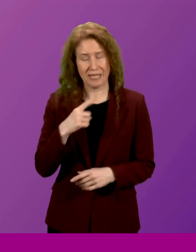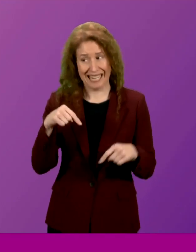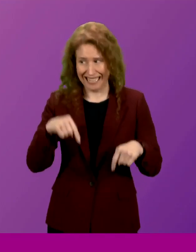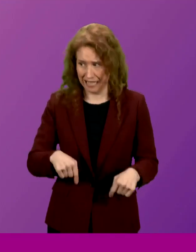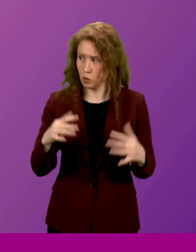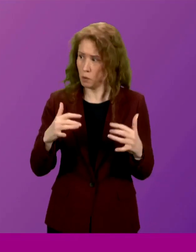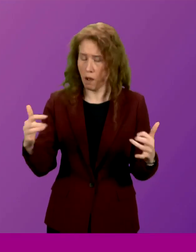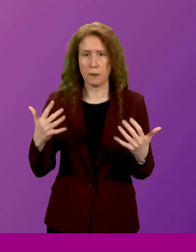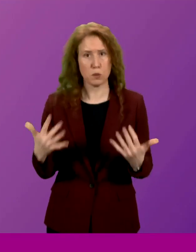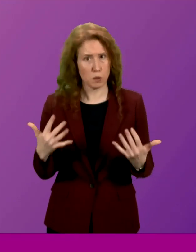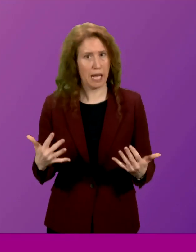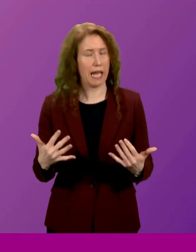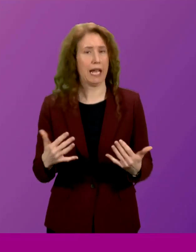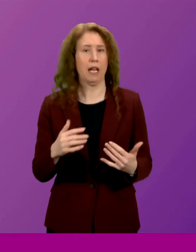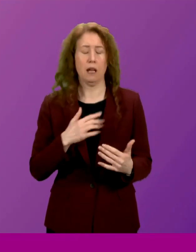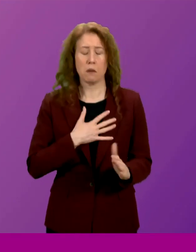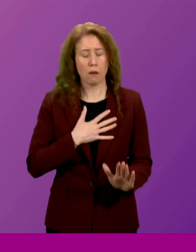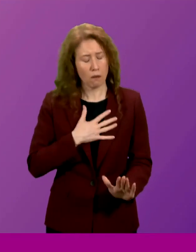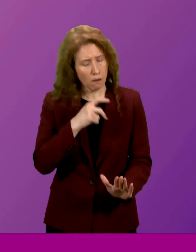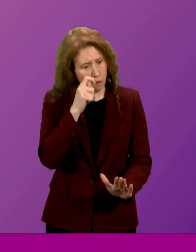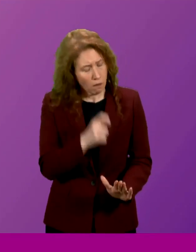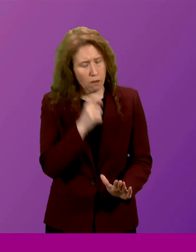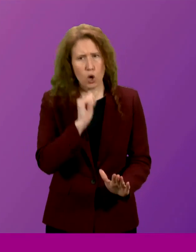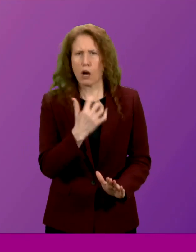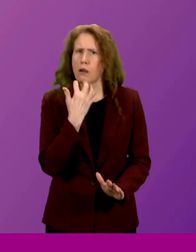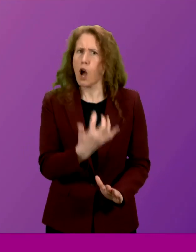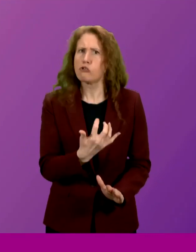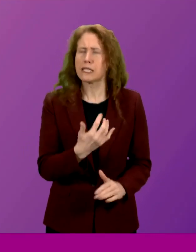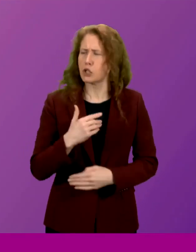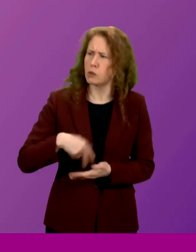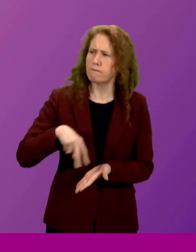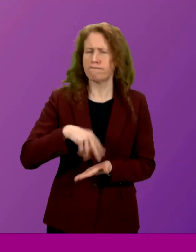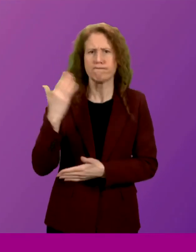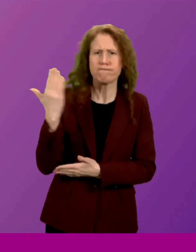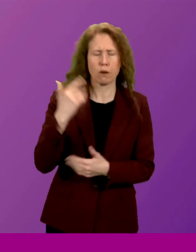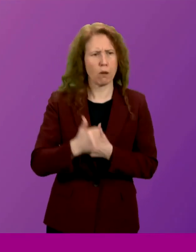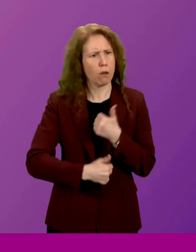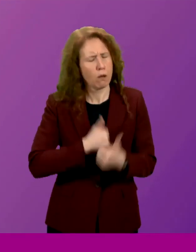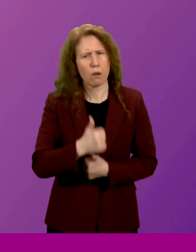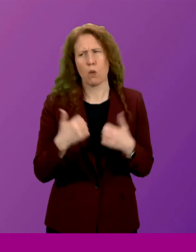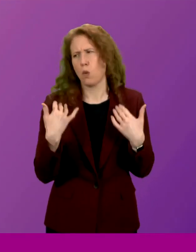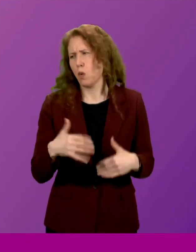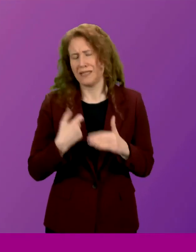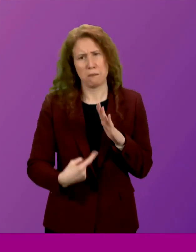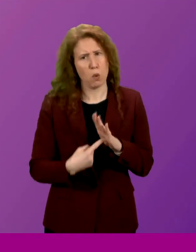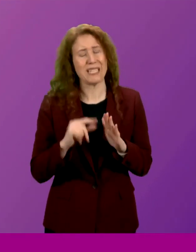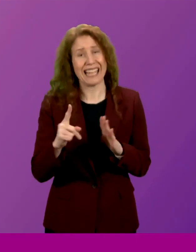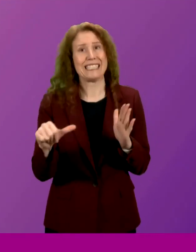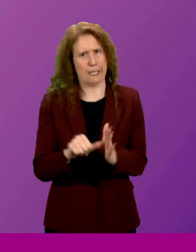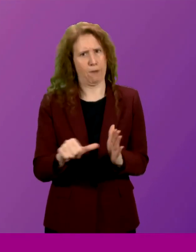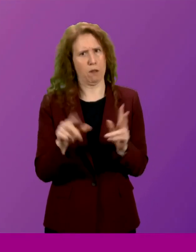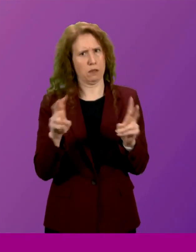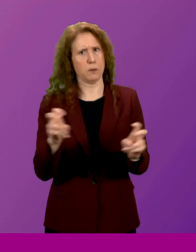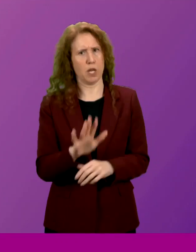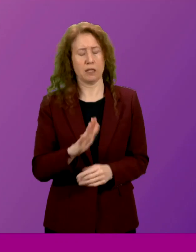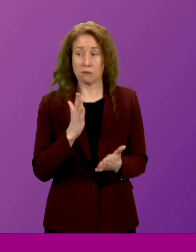to Parliament my admiration for her courage to speak out on such an important and very difficult subject. And